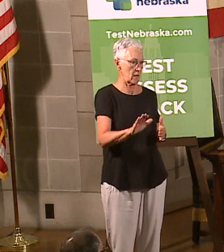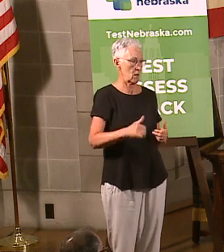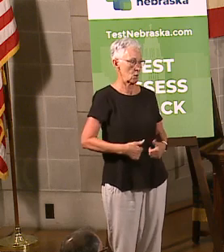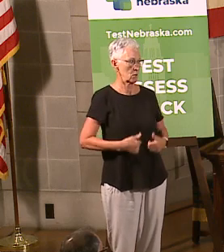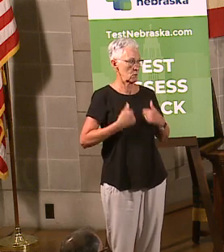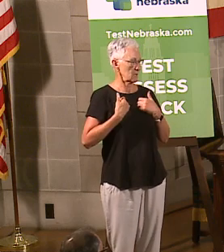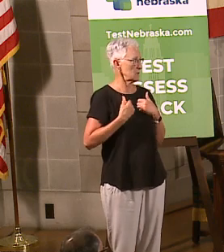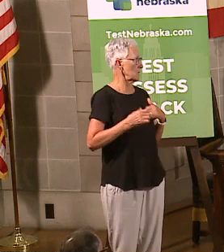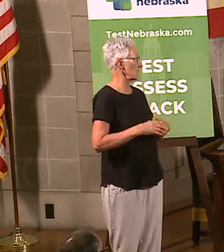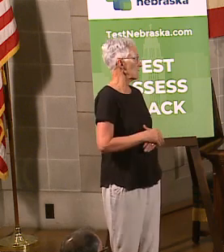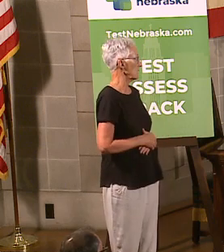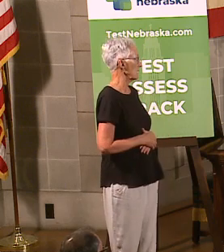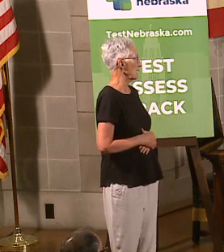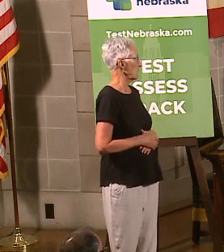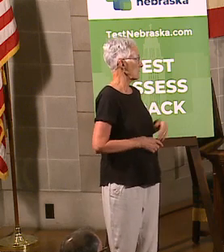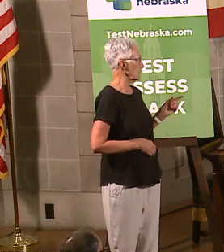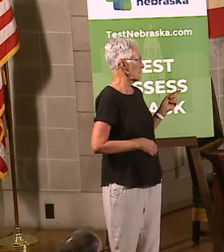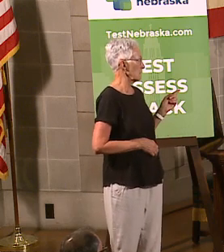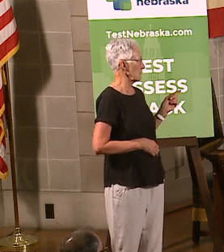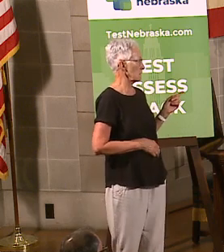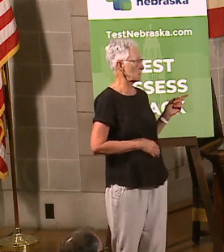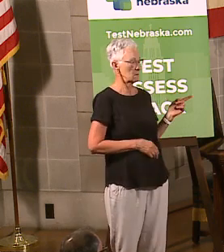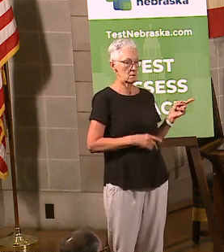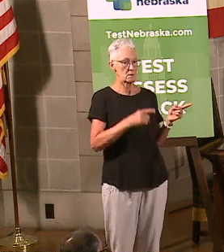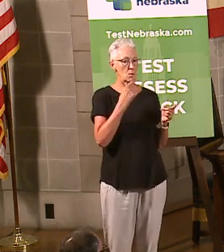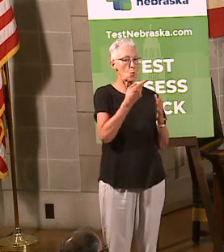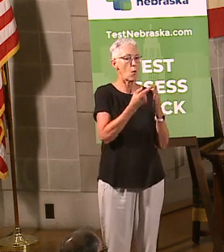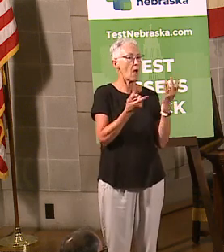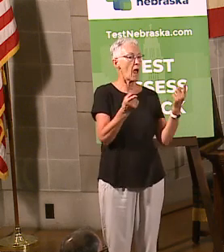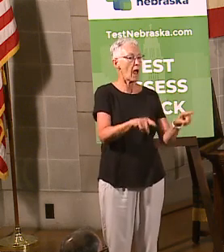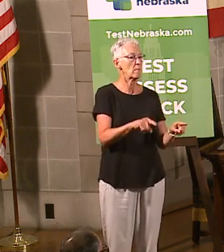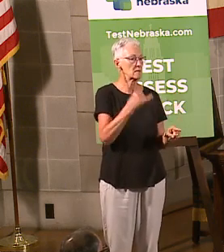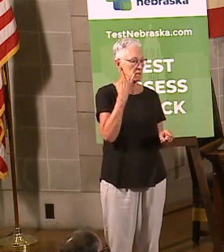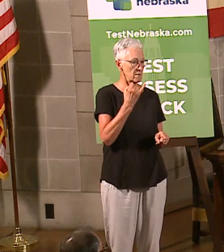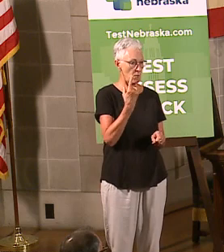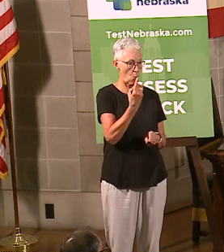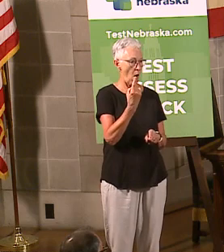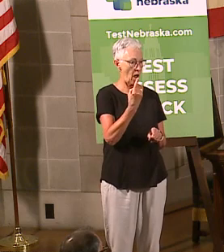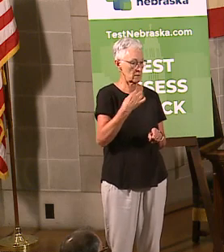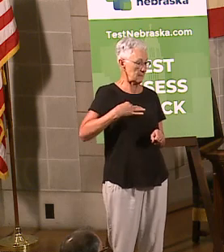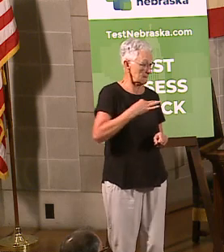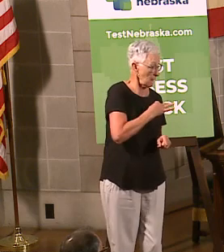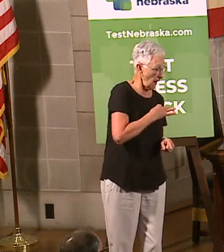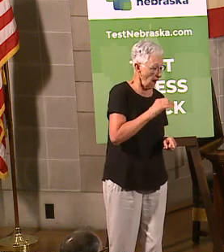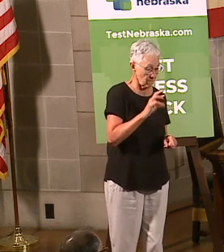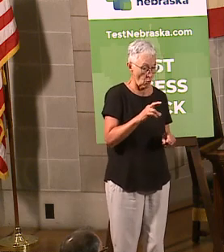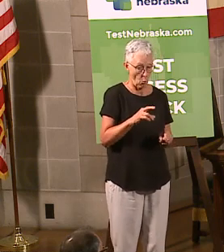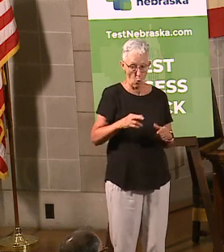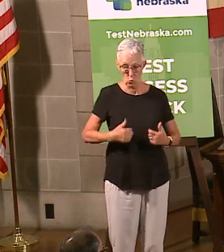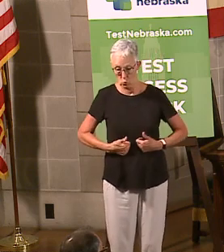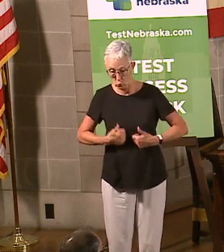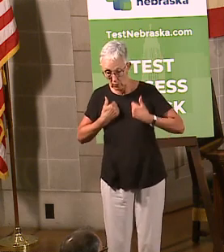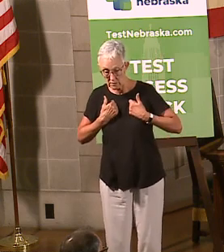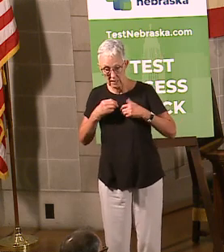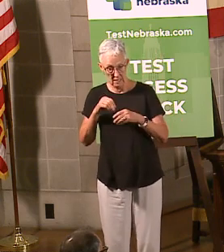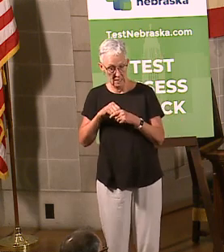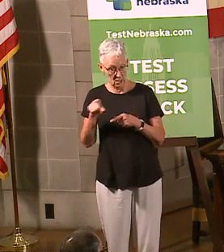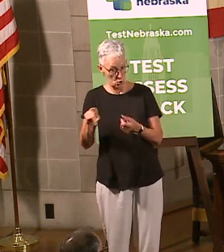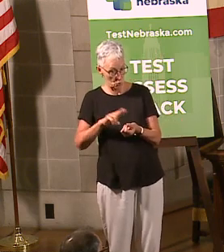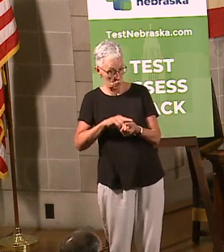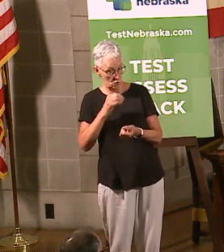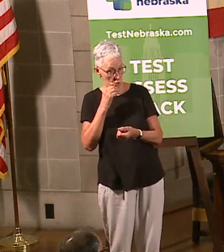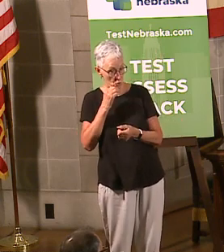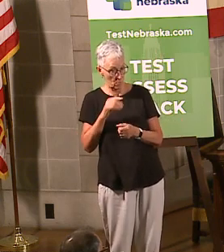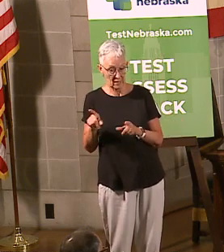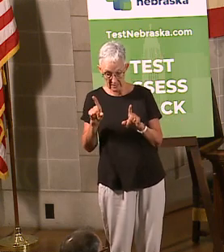does test positive in one of those facilities, either staff or resident? Yeah, so if somebody does test positive, whether it's a staff member or a